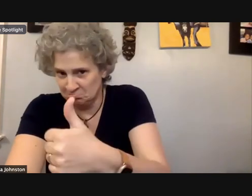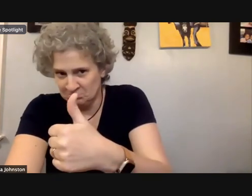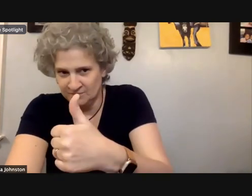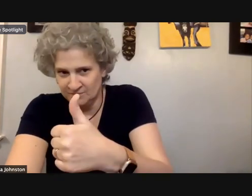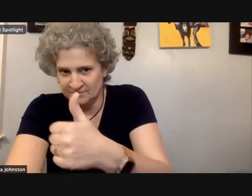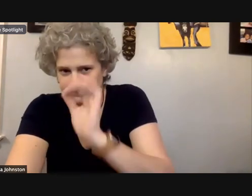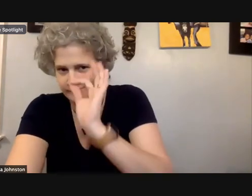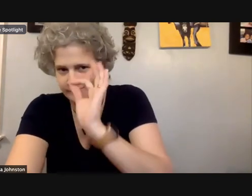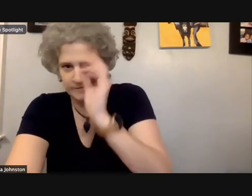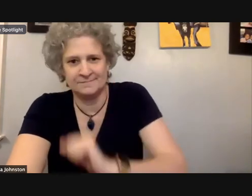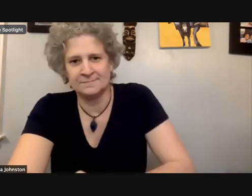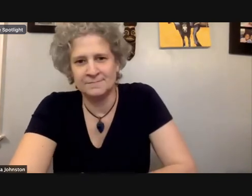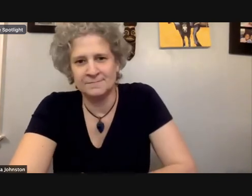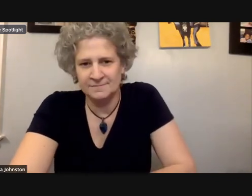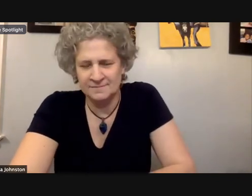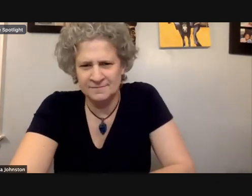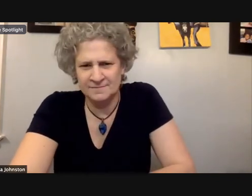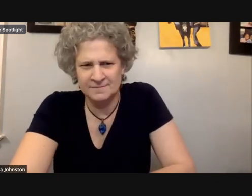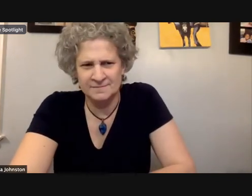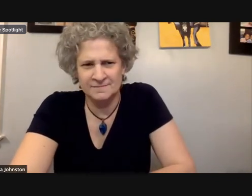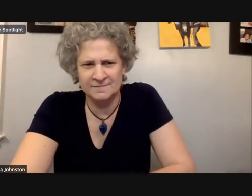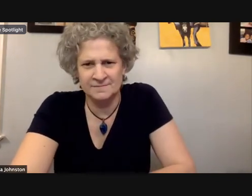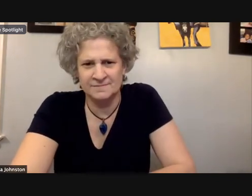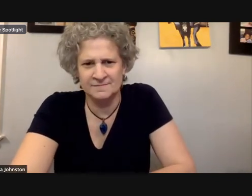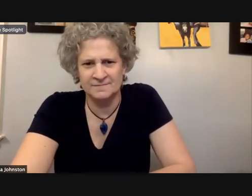motion. Current sign goes downward. So